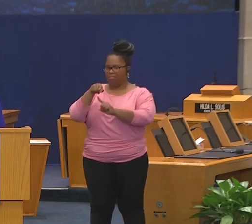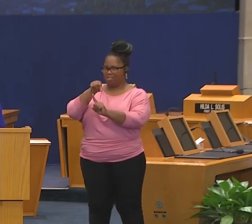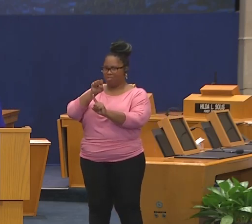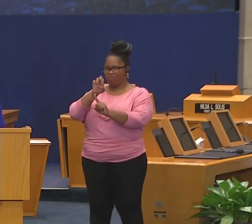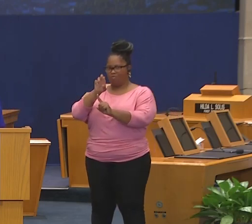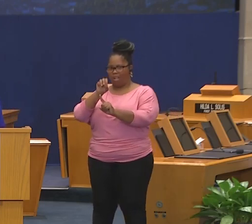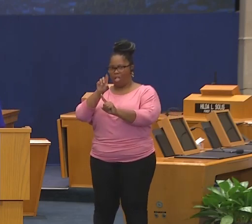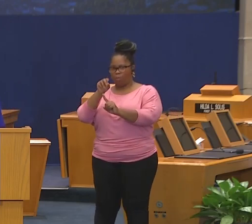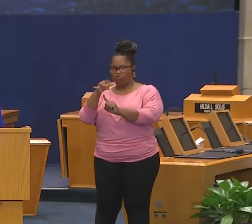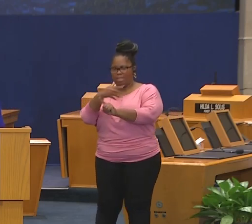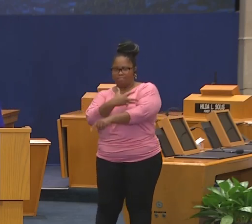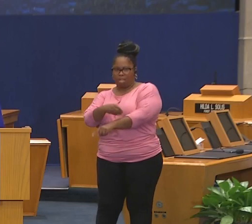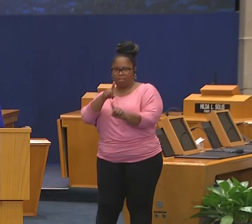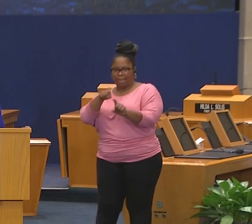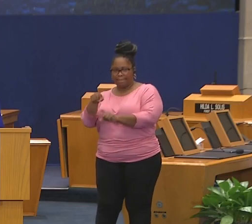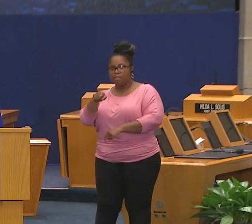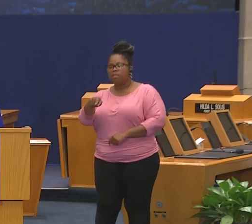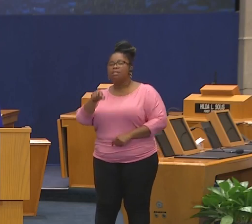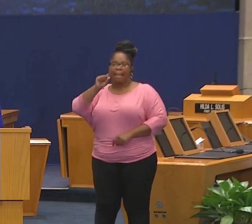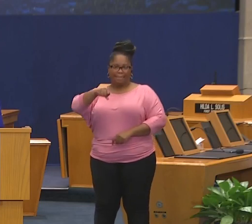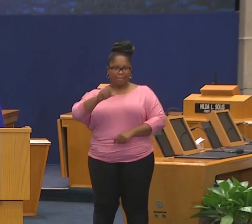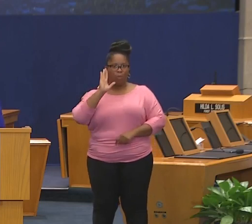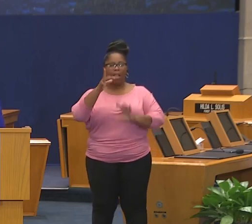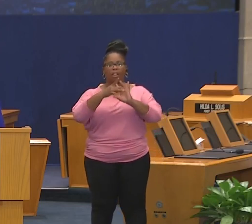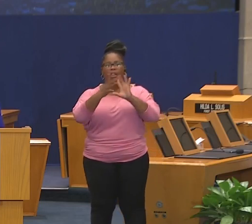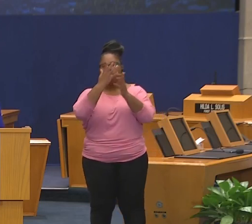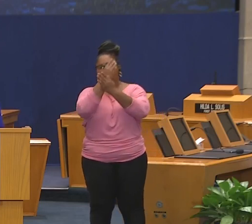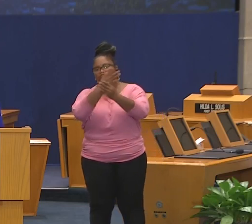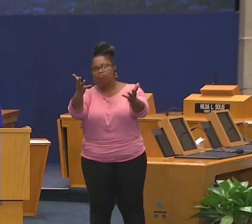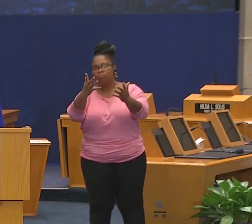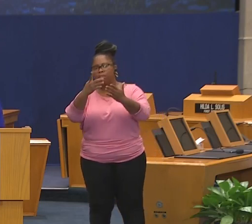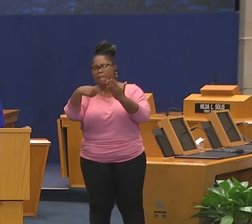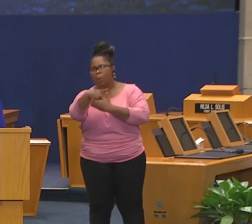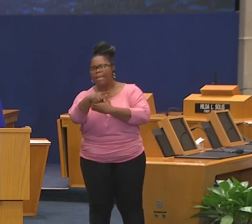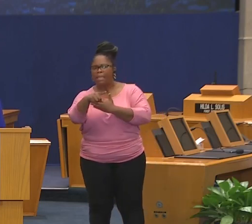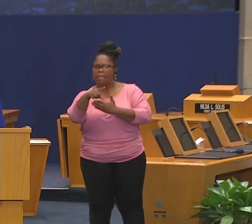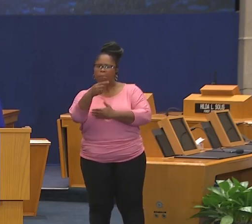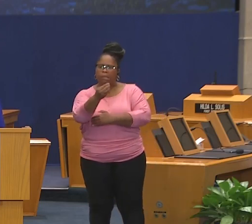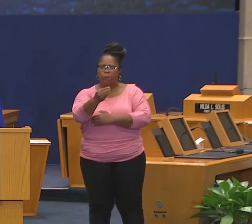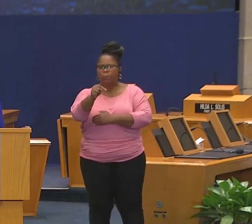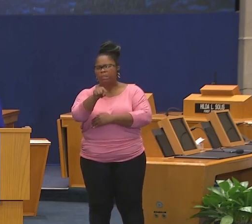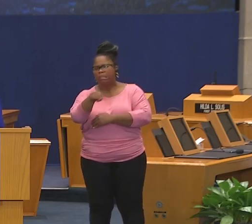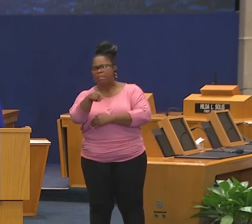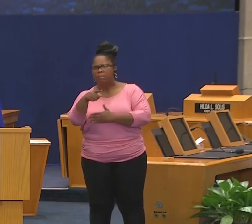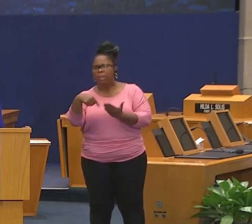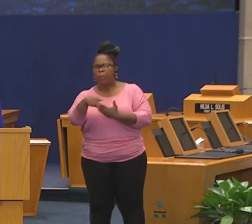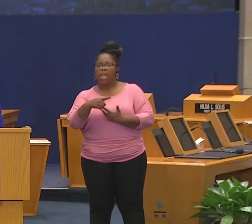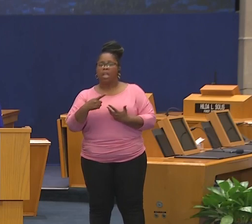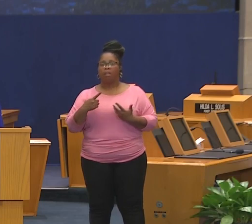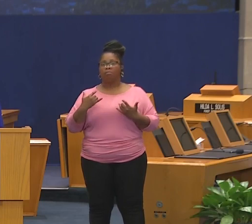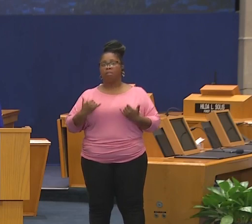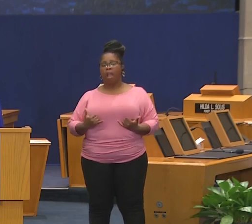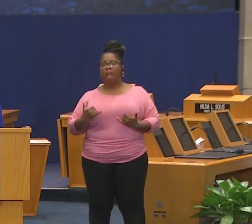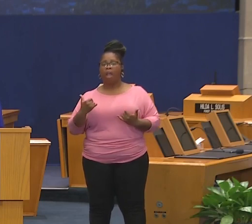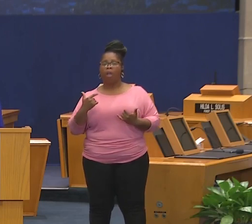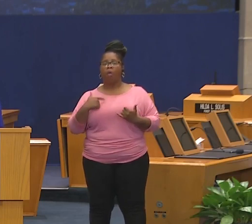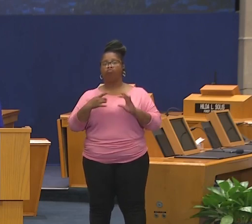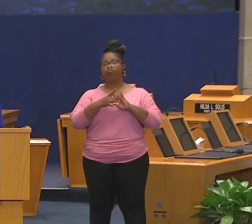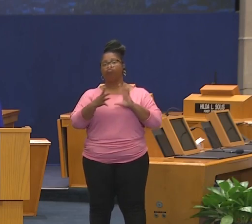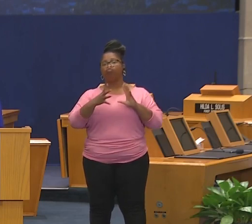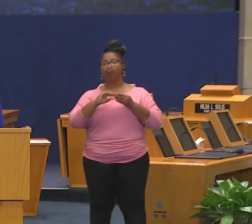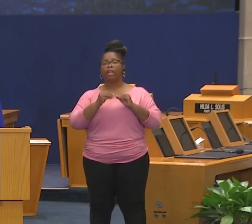going to be releasing information about the serology test early next week. So there's really no point in us releasing